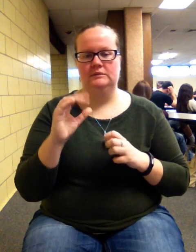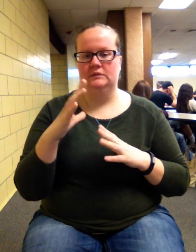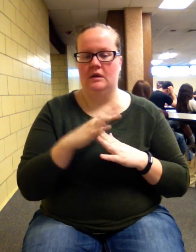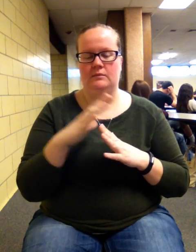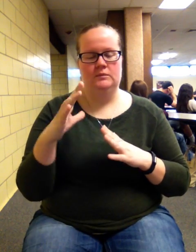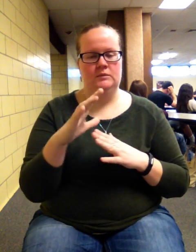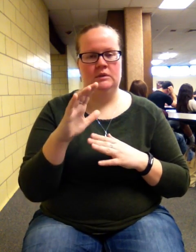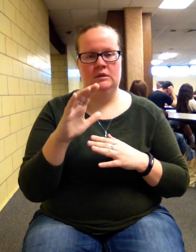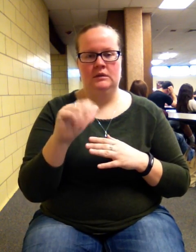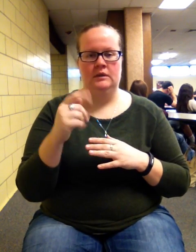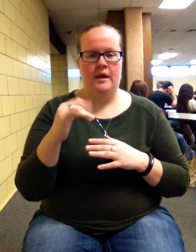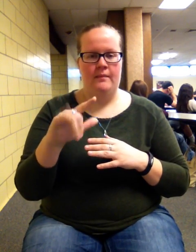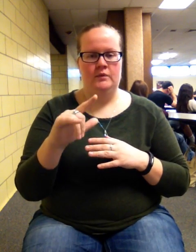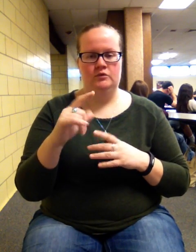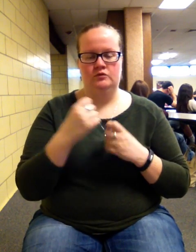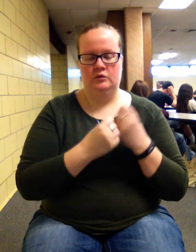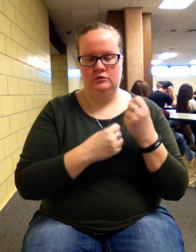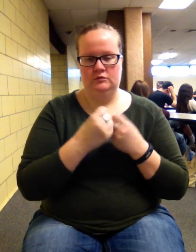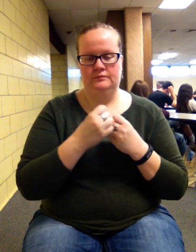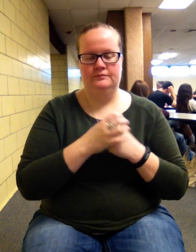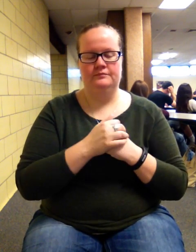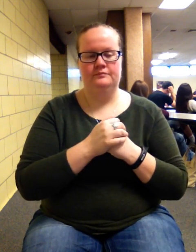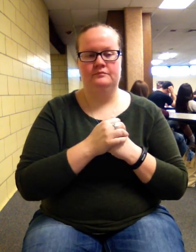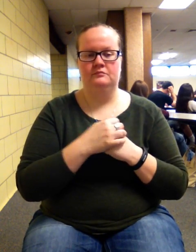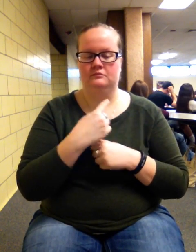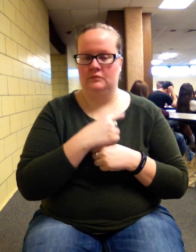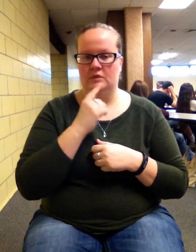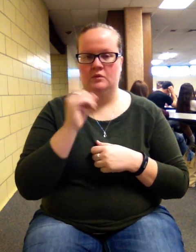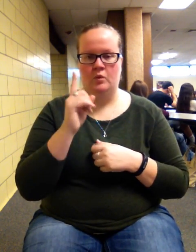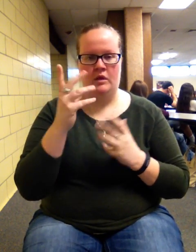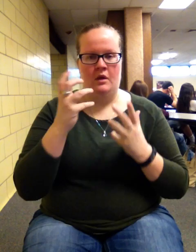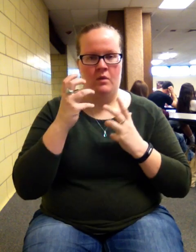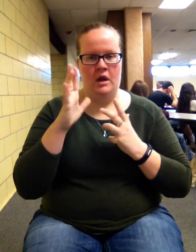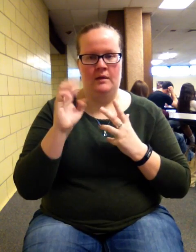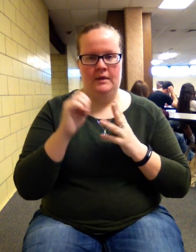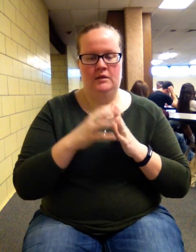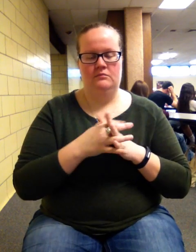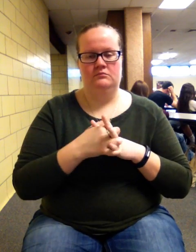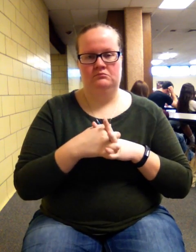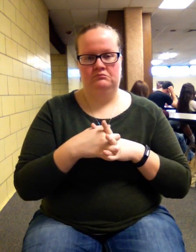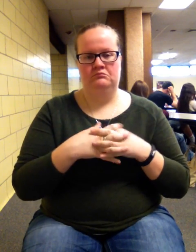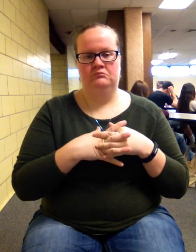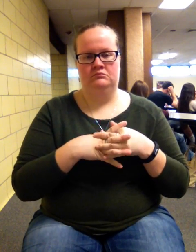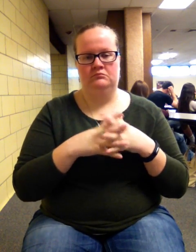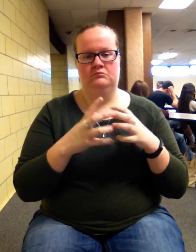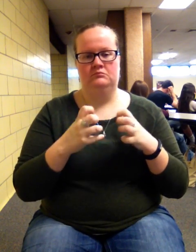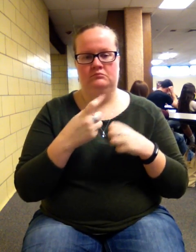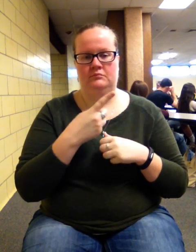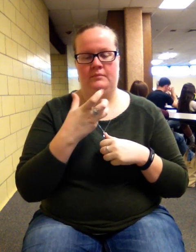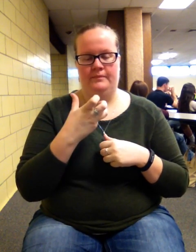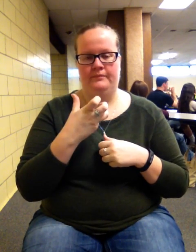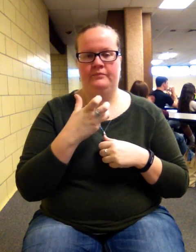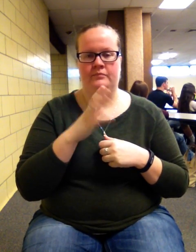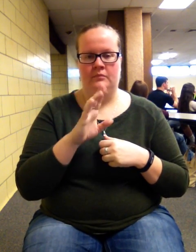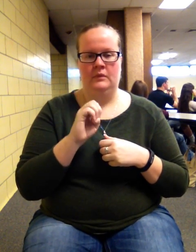and you guys will understand what that means. In other words, this is where they want to be. They want to be at 60%